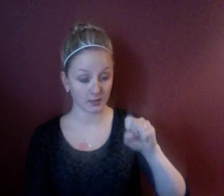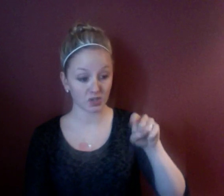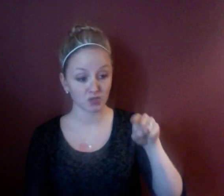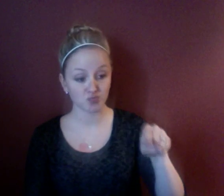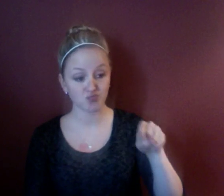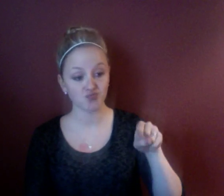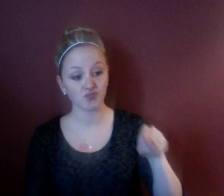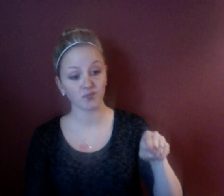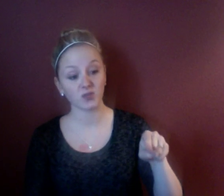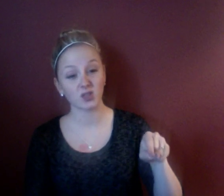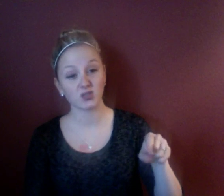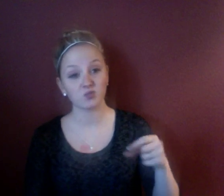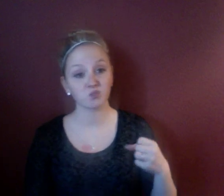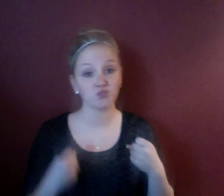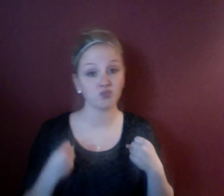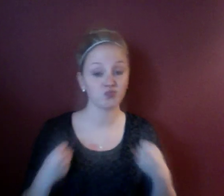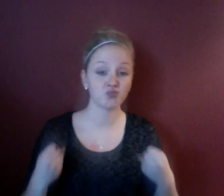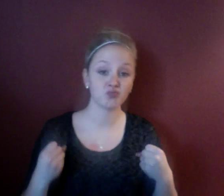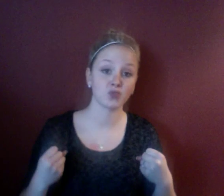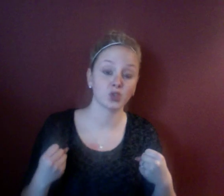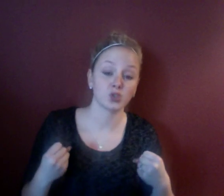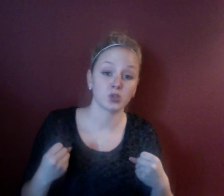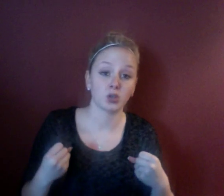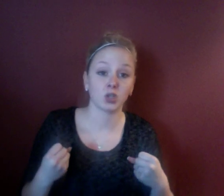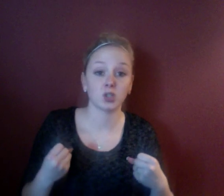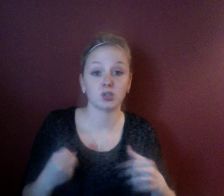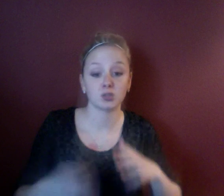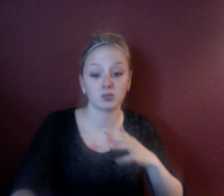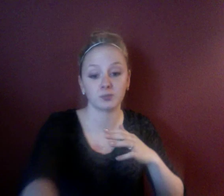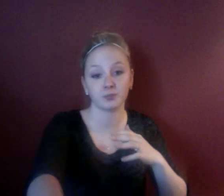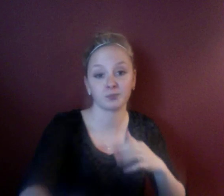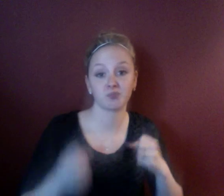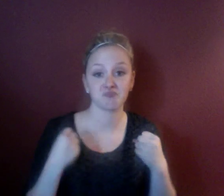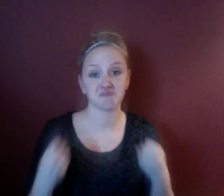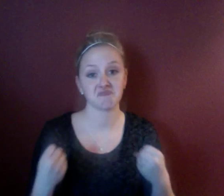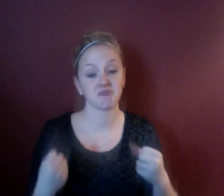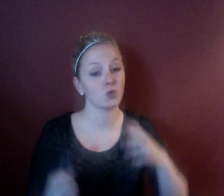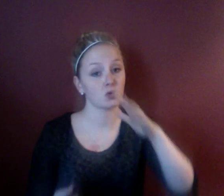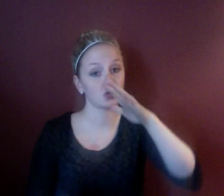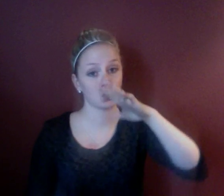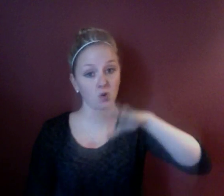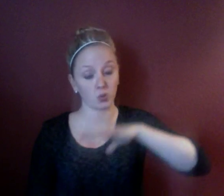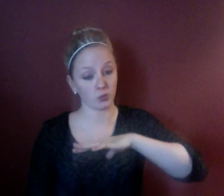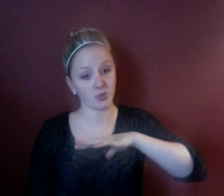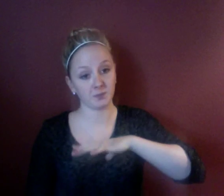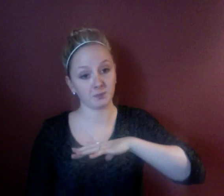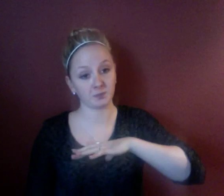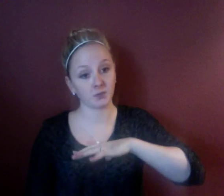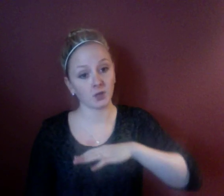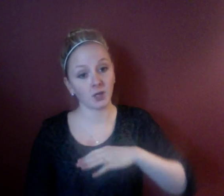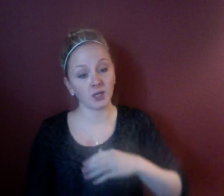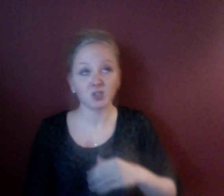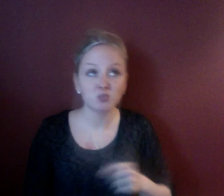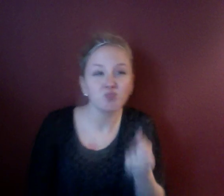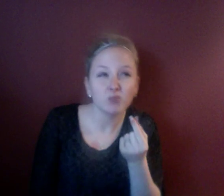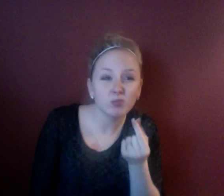are? Just plain Jane Renee. You're not a plain Jane. You're a person who has a real interest in style and